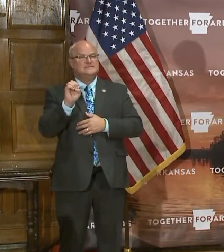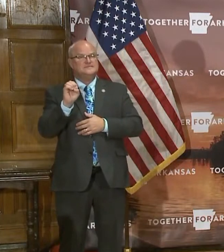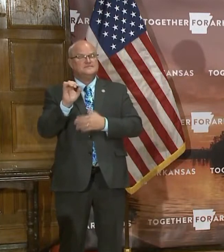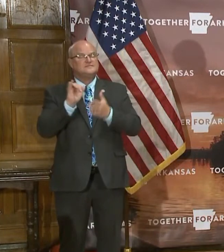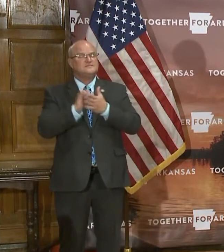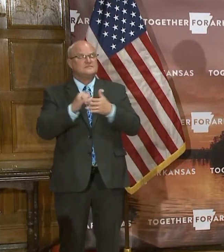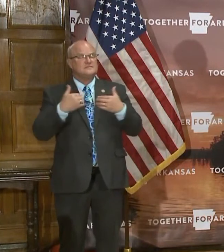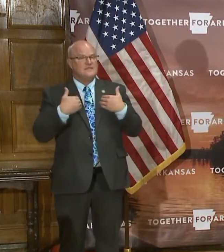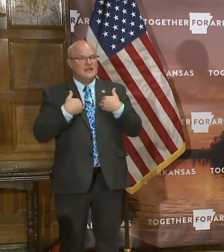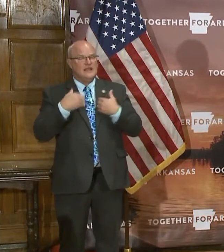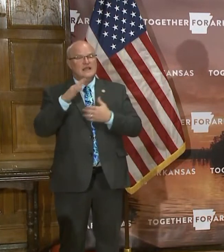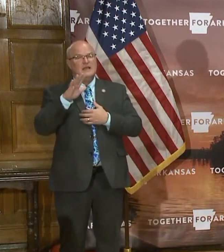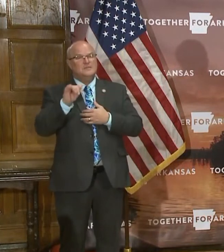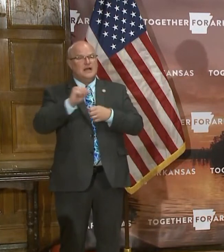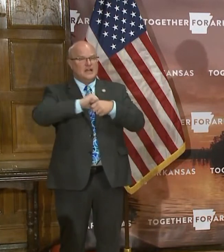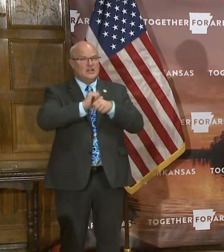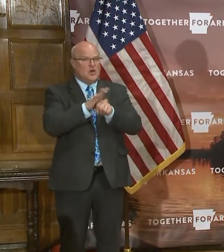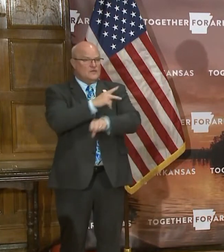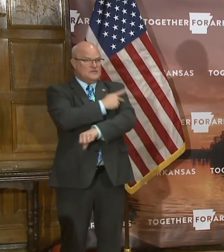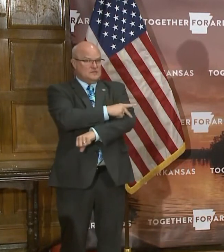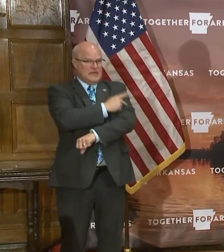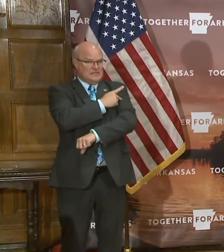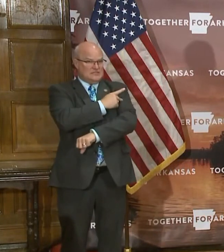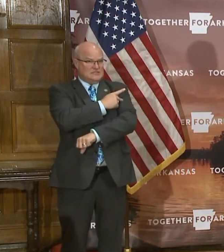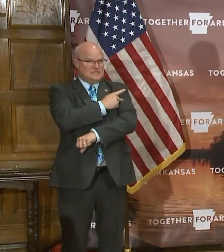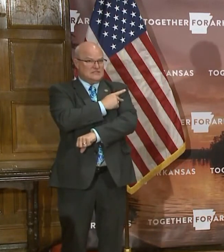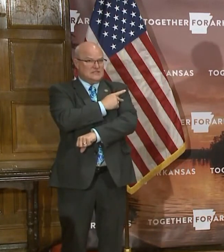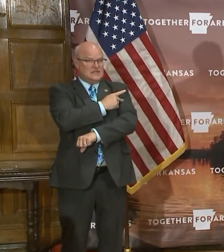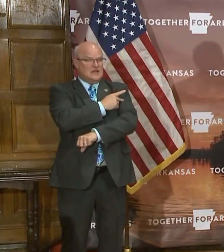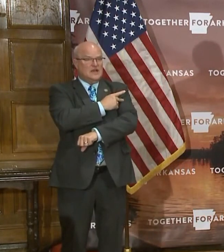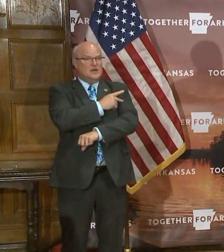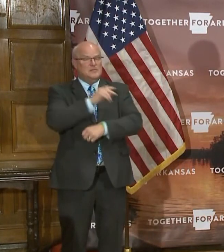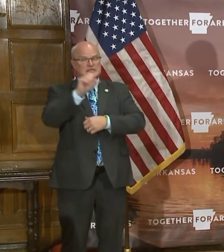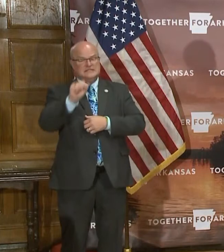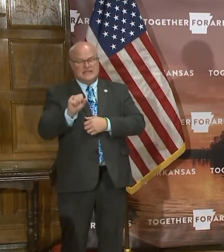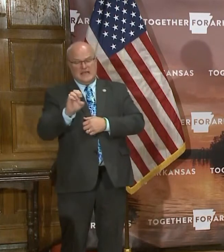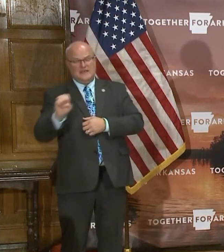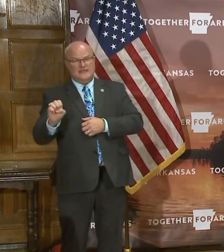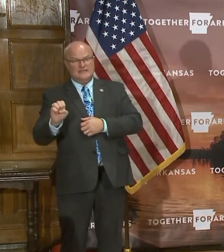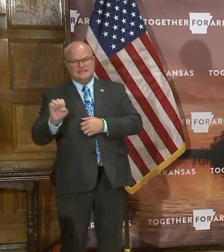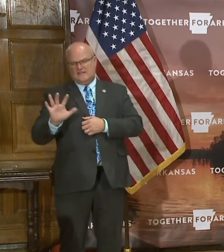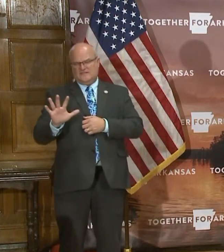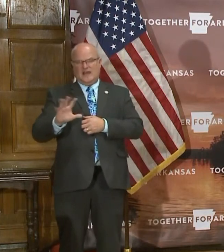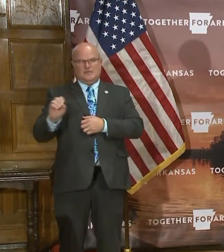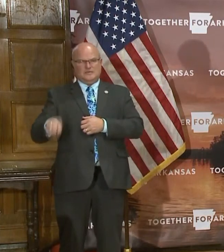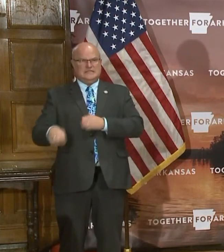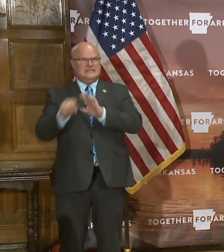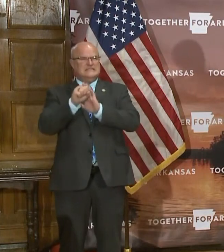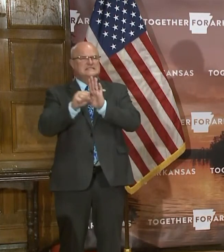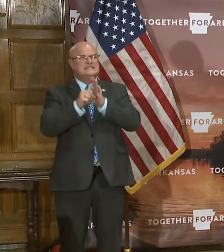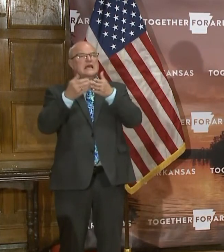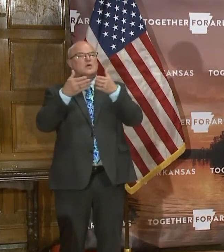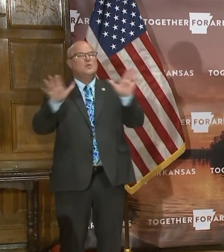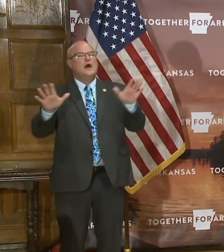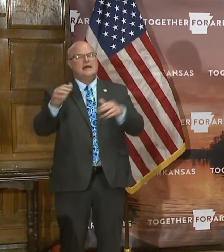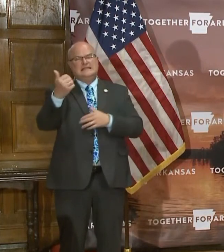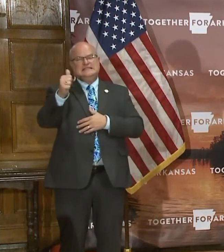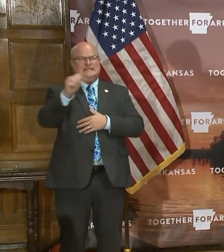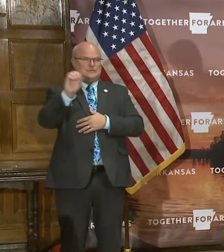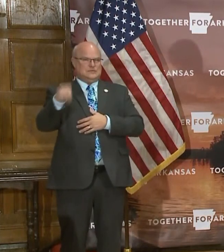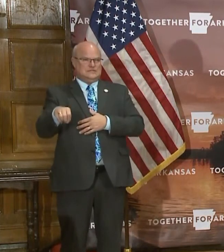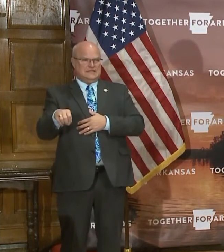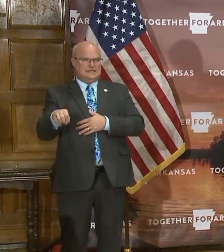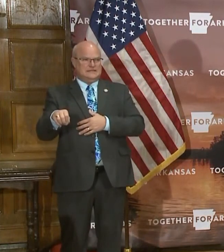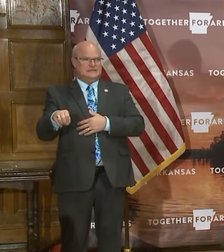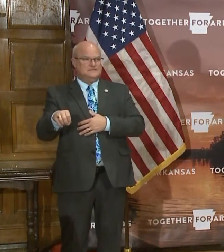that's occupied by COVID patients, but that's down in the southeast to 5%, statewide is 10%. The next one,